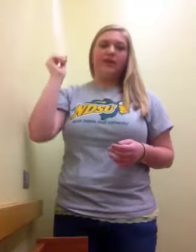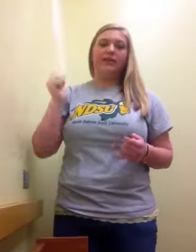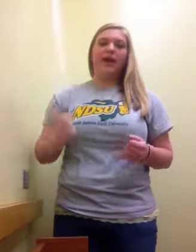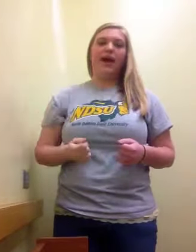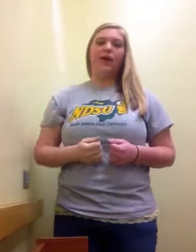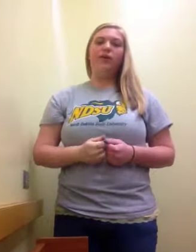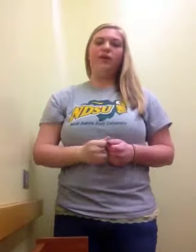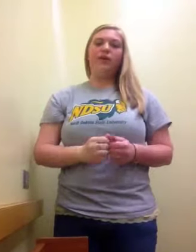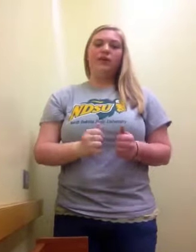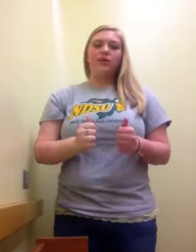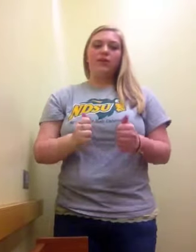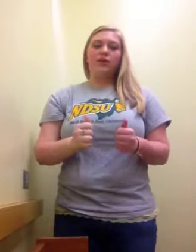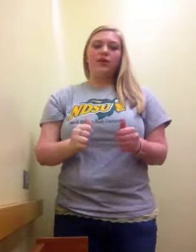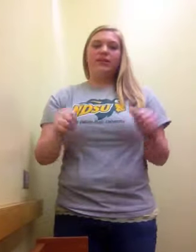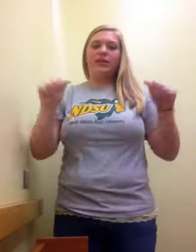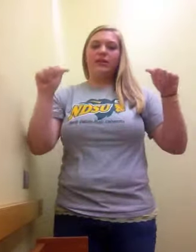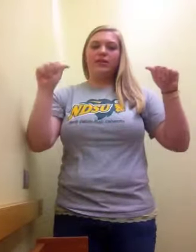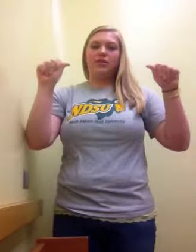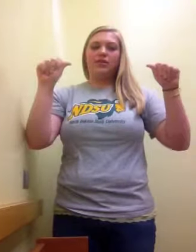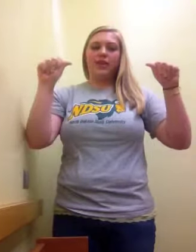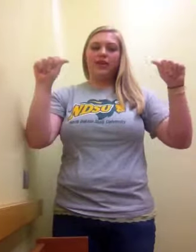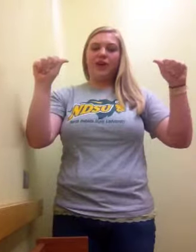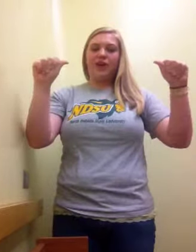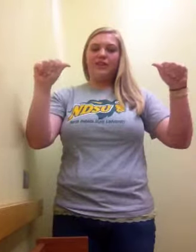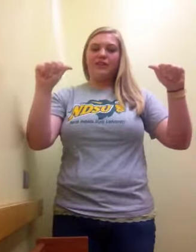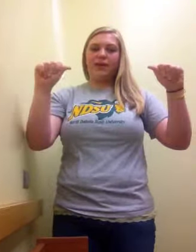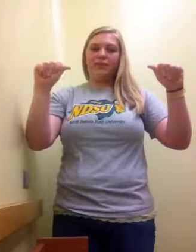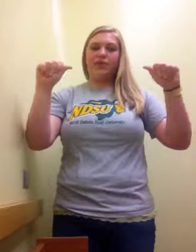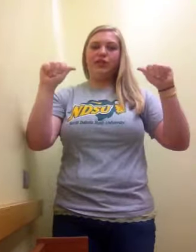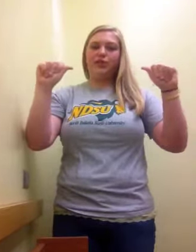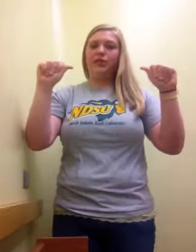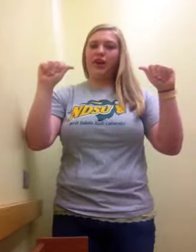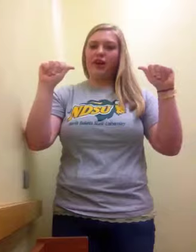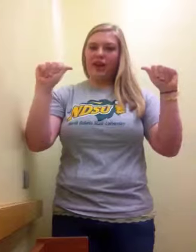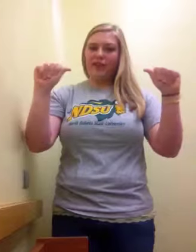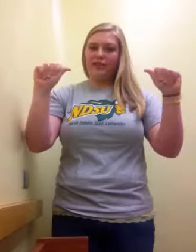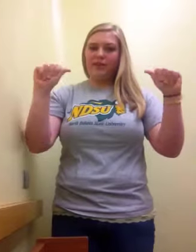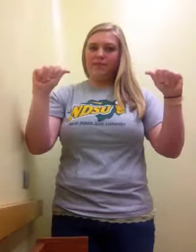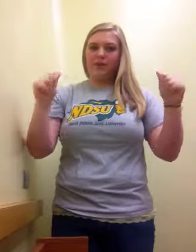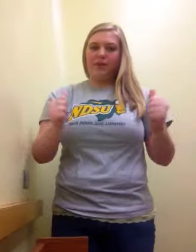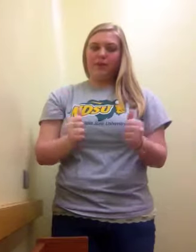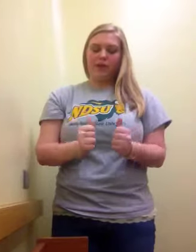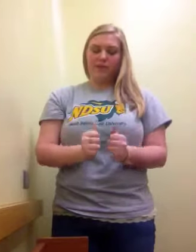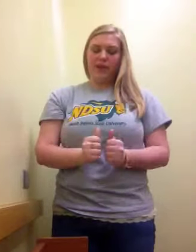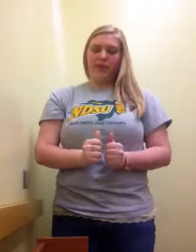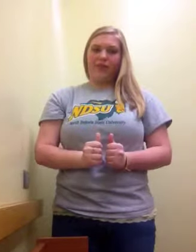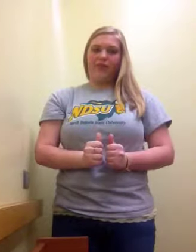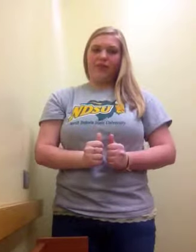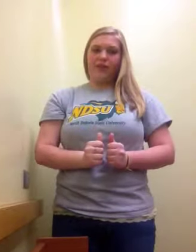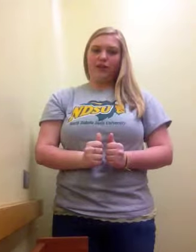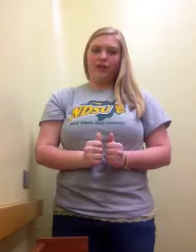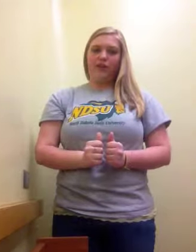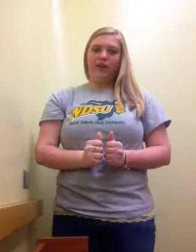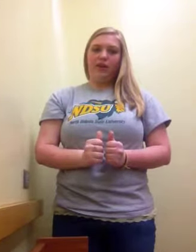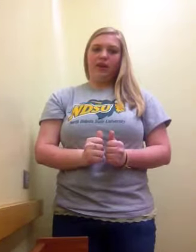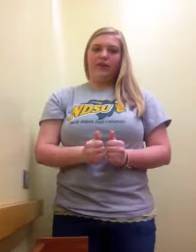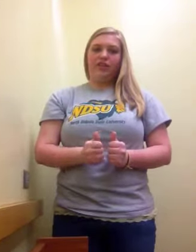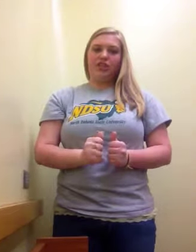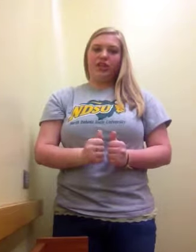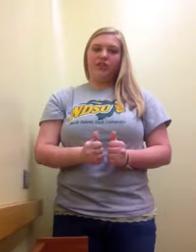then how, you're going to take your hands and make them into 2 letter A's, and then put them together in front of you, and then shake your